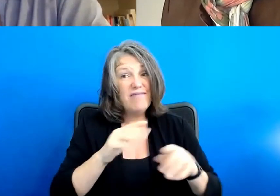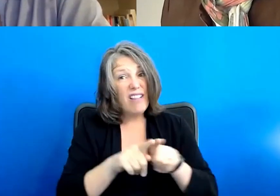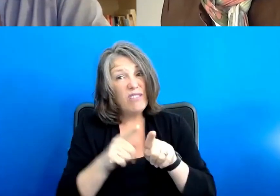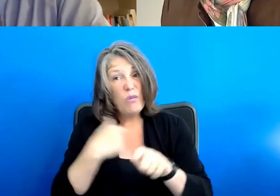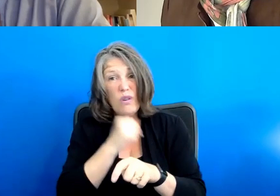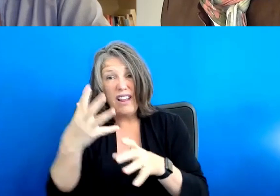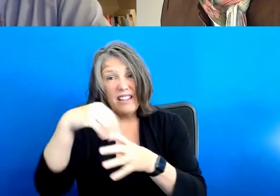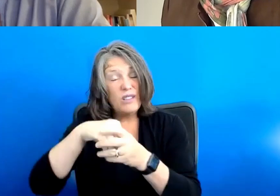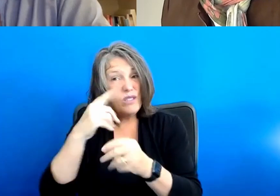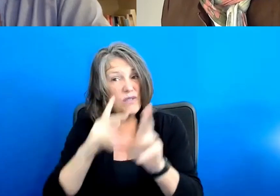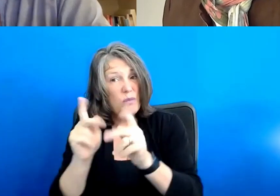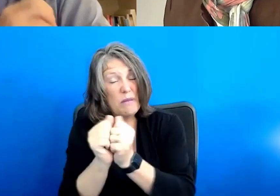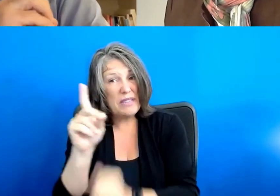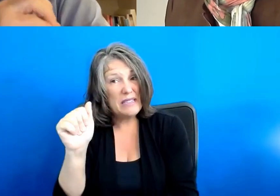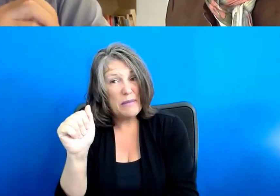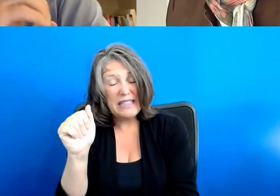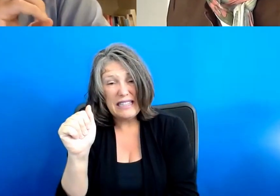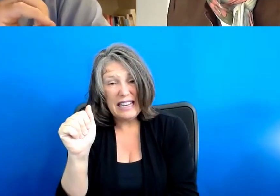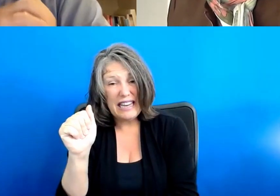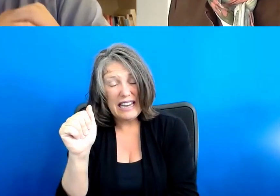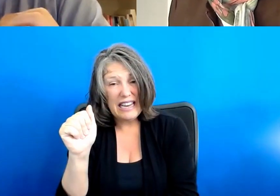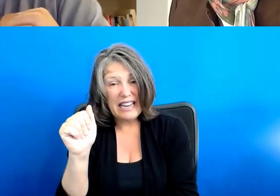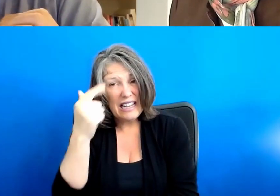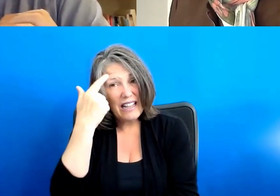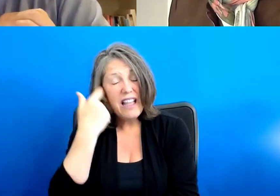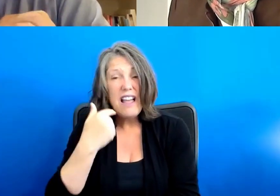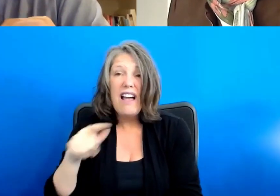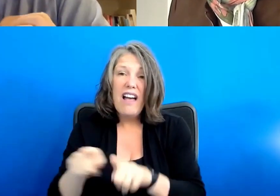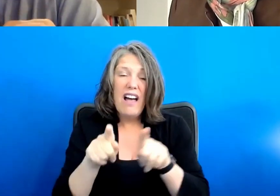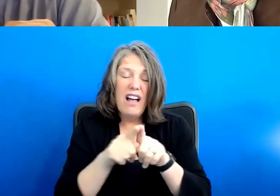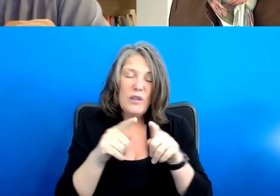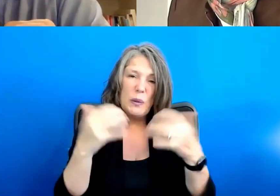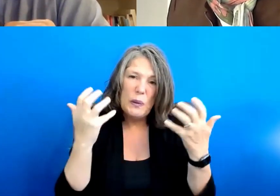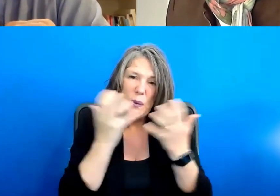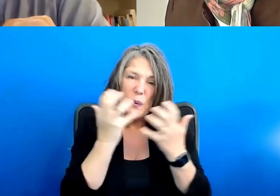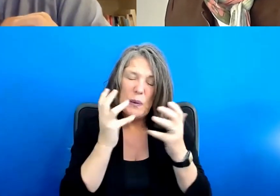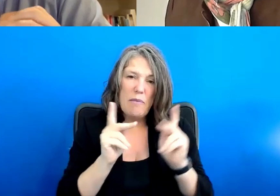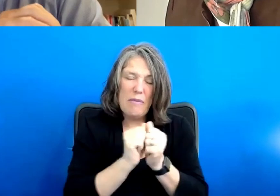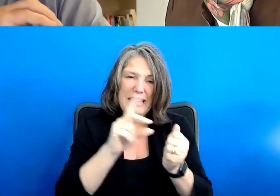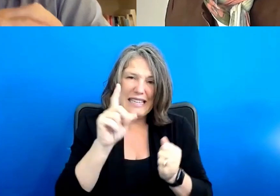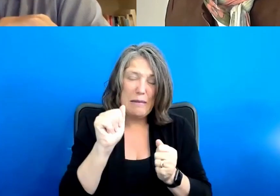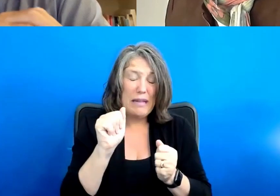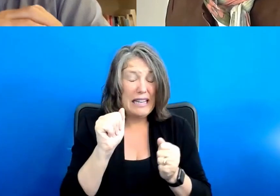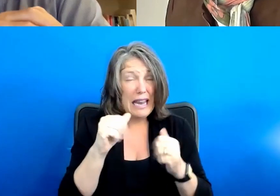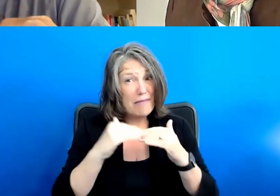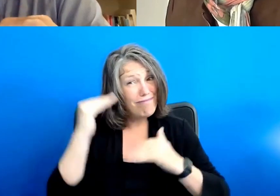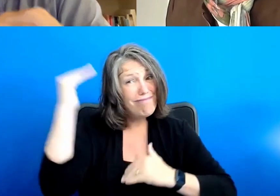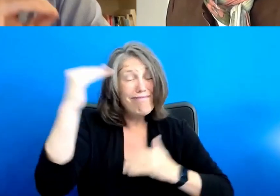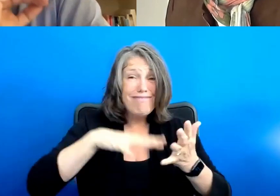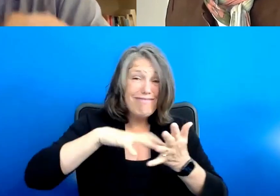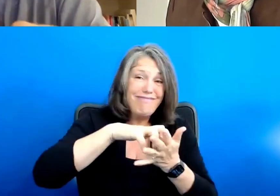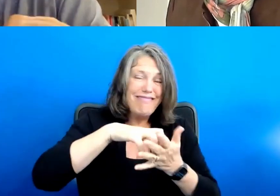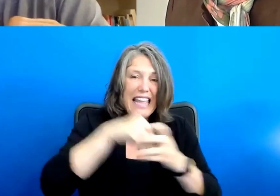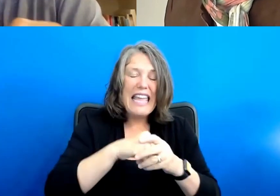disabilities. It shows heightened vulnerability of people with disabilities in congregated